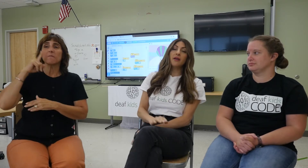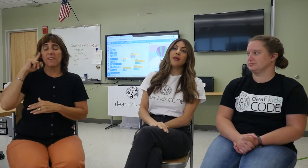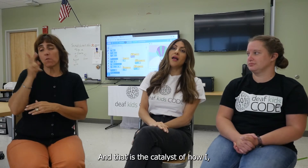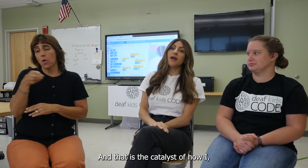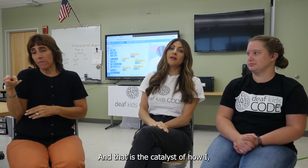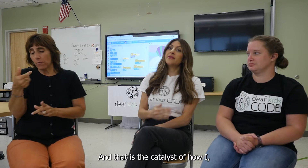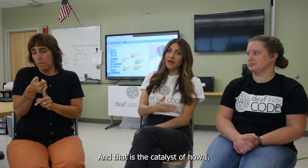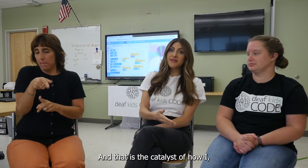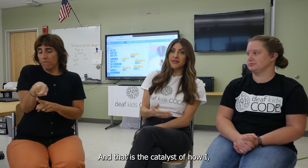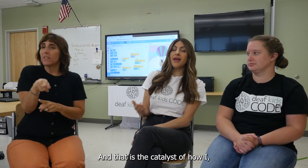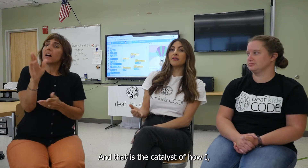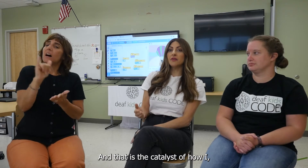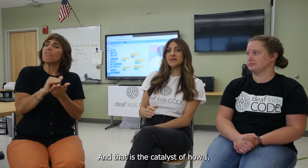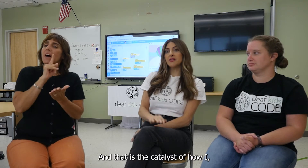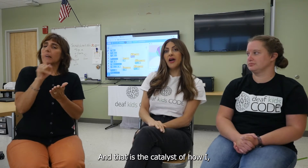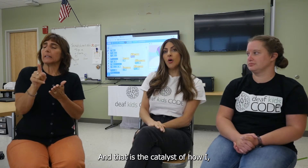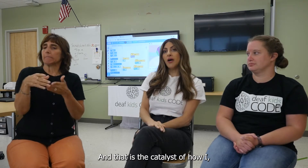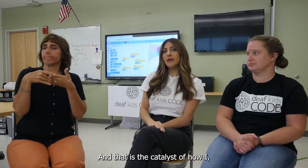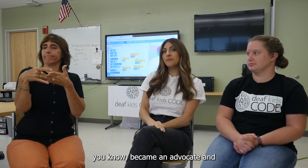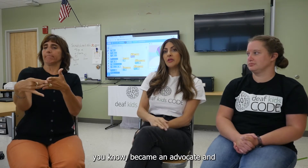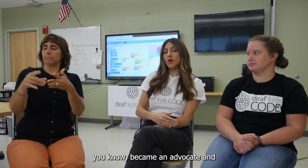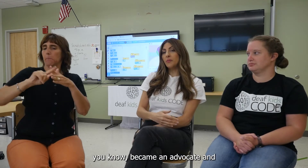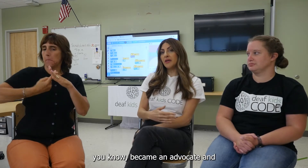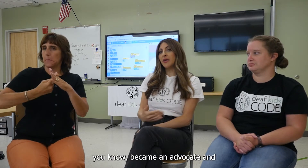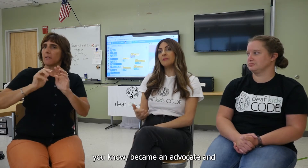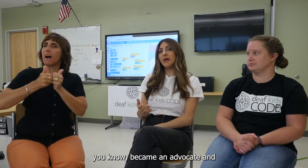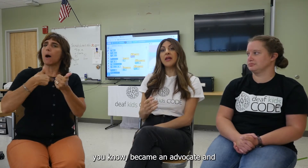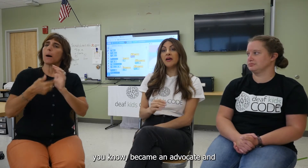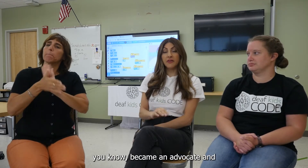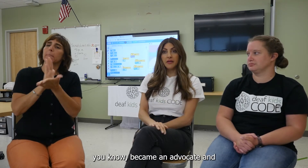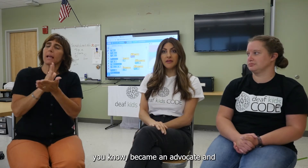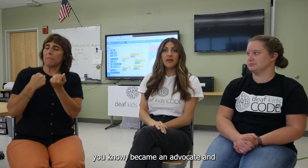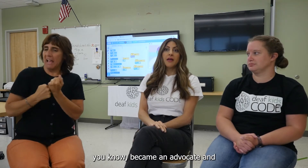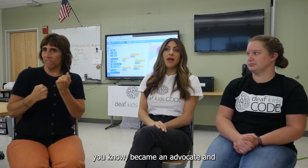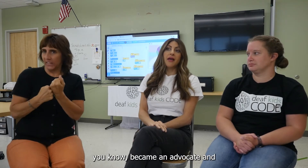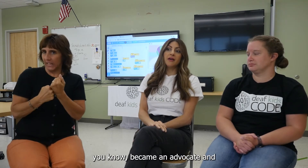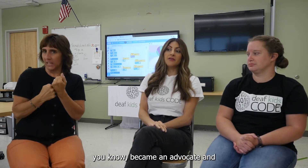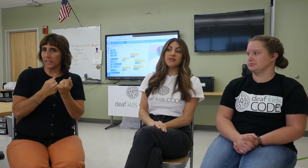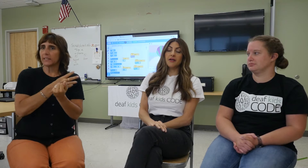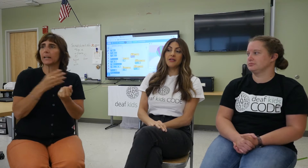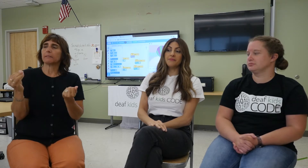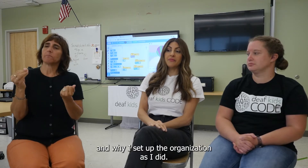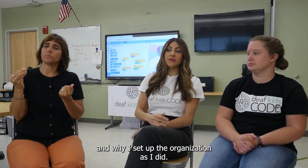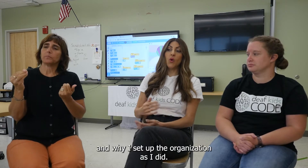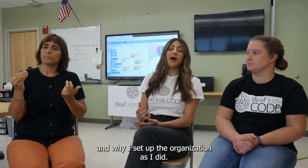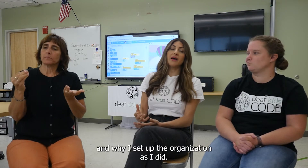and that is the catalyst of how I, you know, became an advocate and and why I